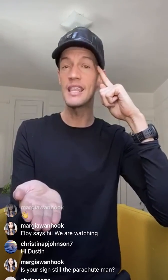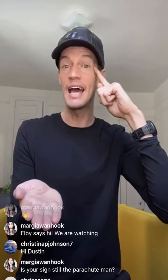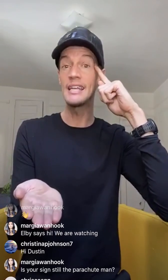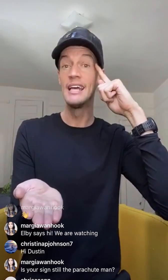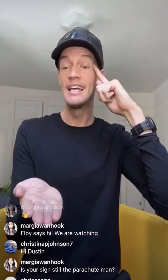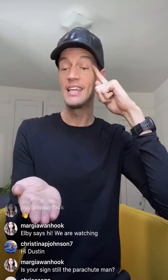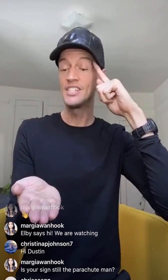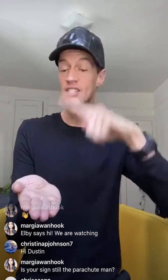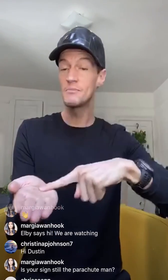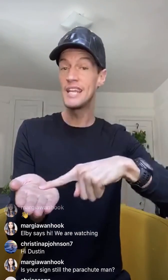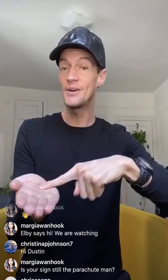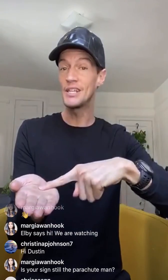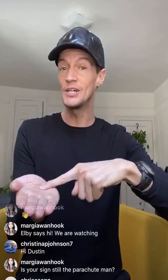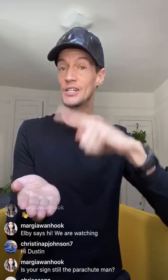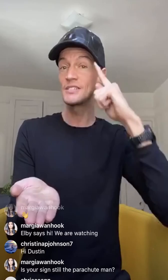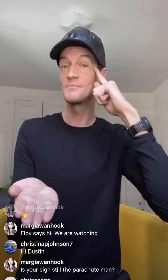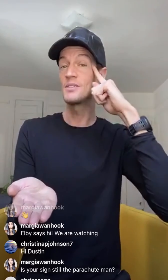examine, inspect, the eye comes